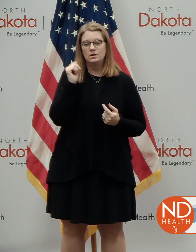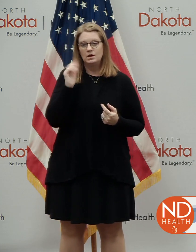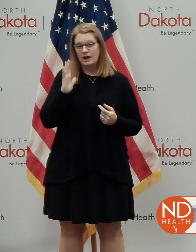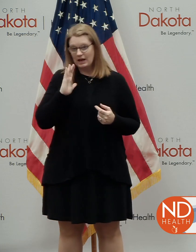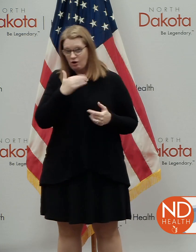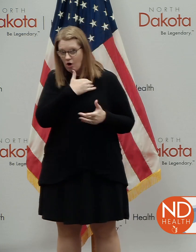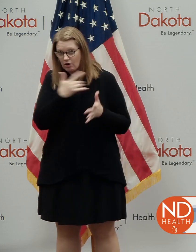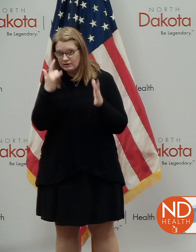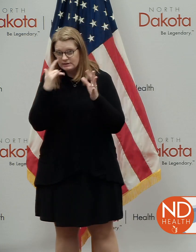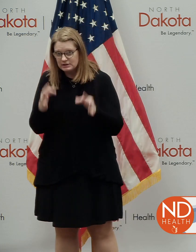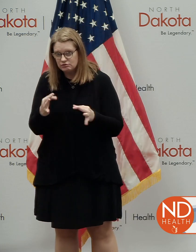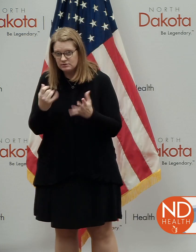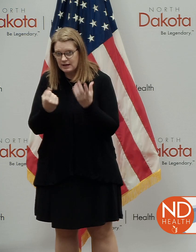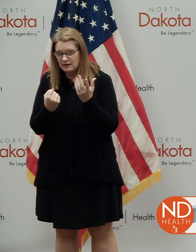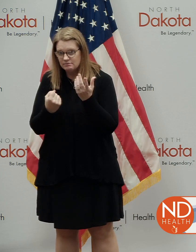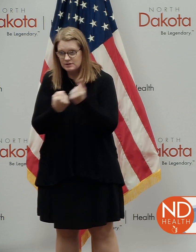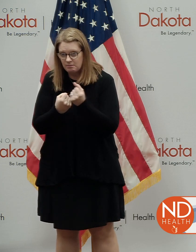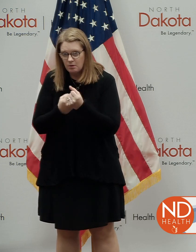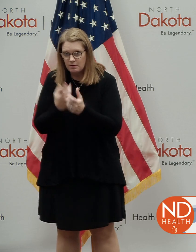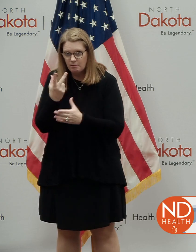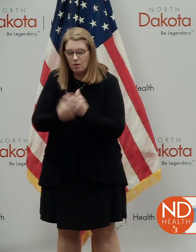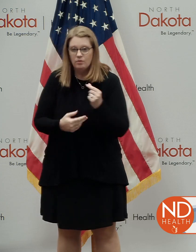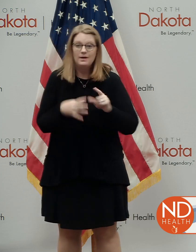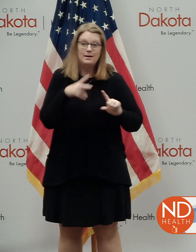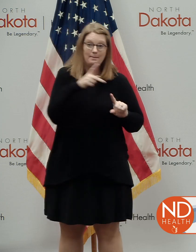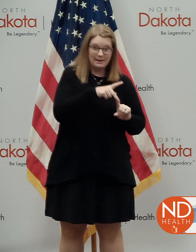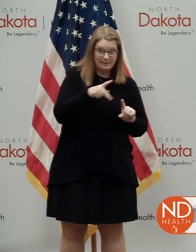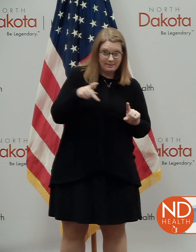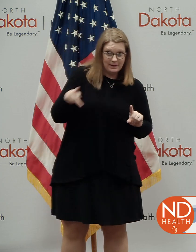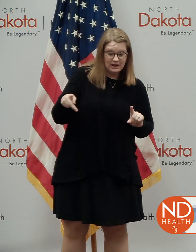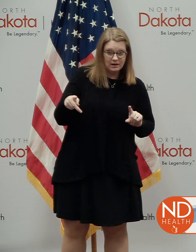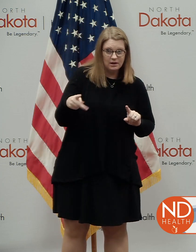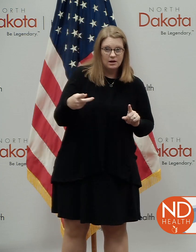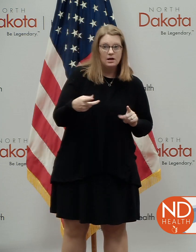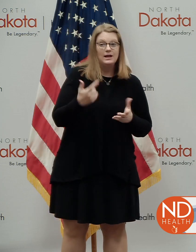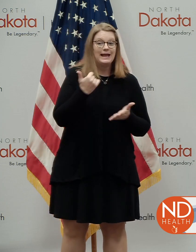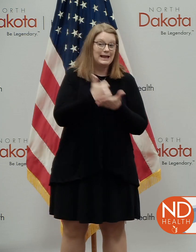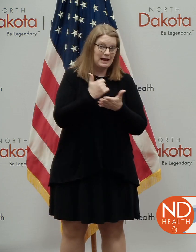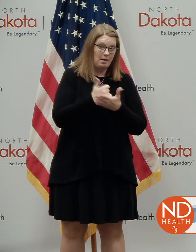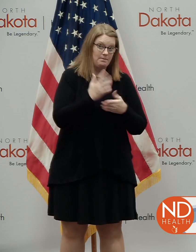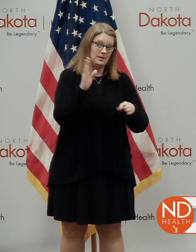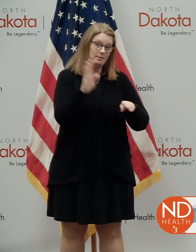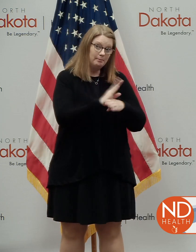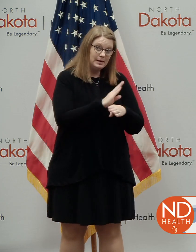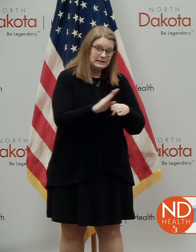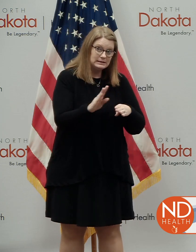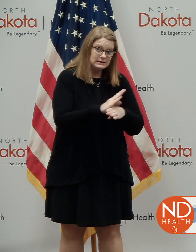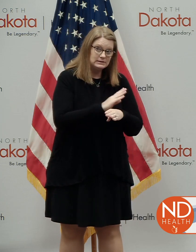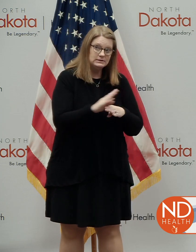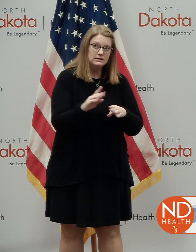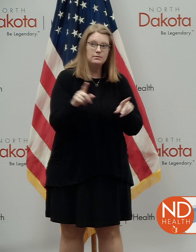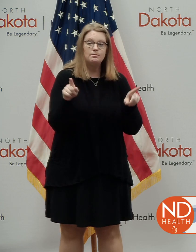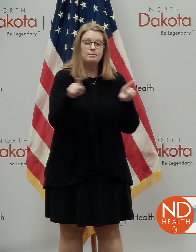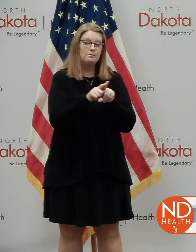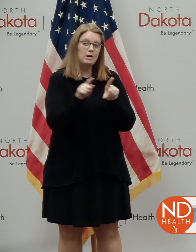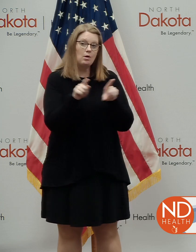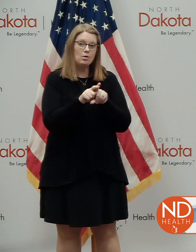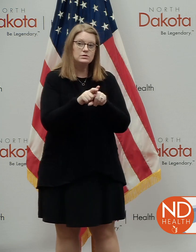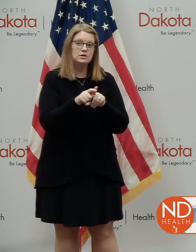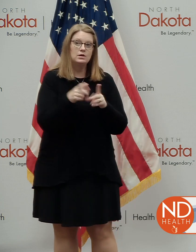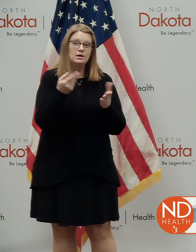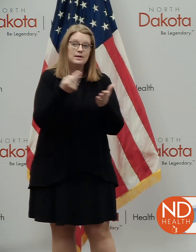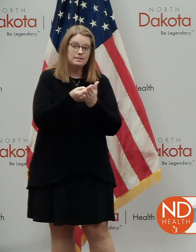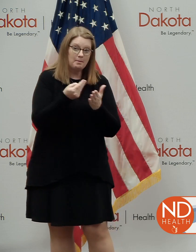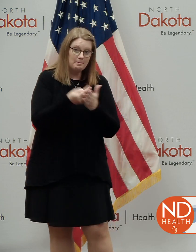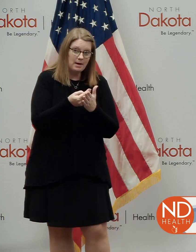we made that help both. Payroll protection plan. Not only did it help the business, but it kept the